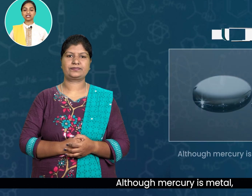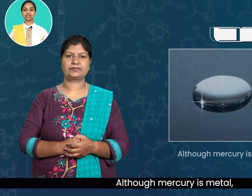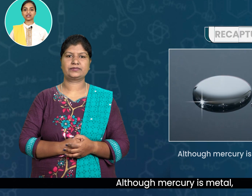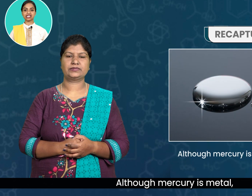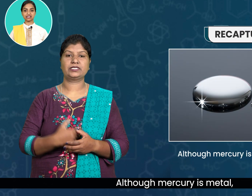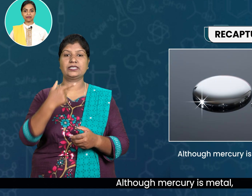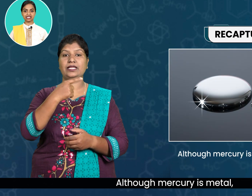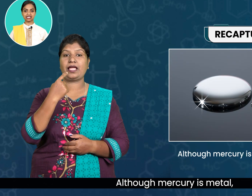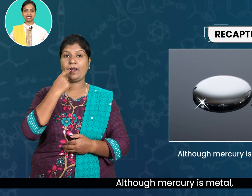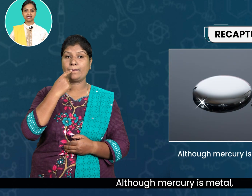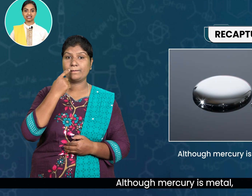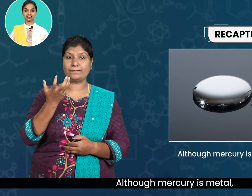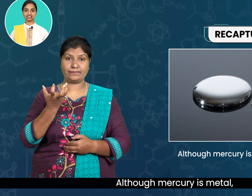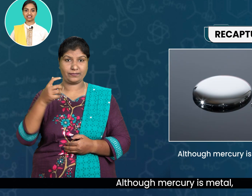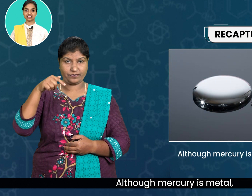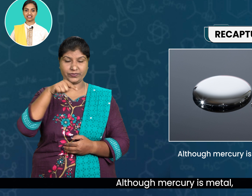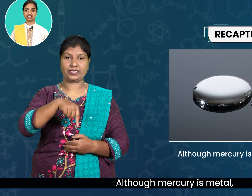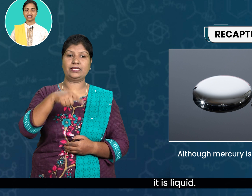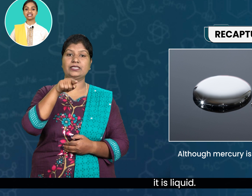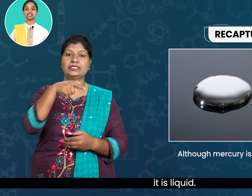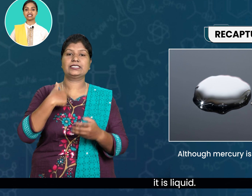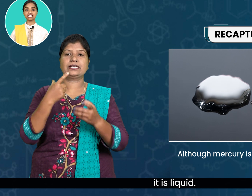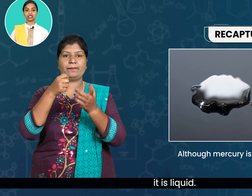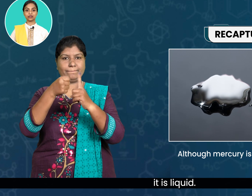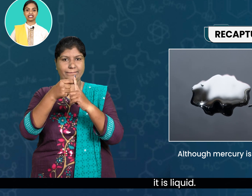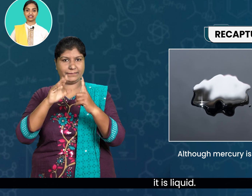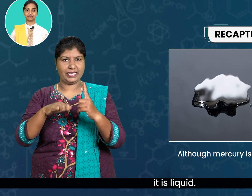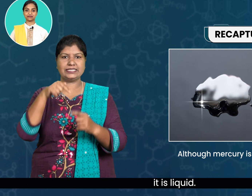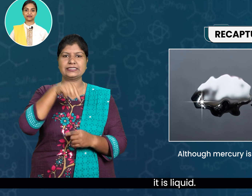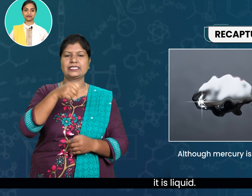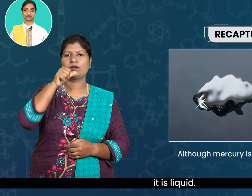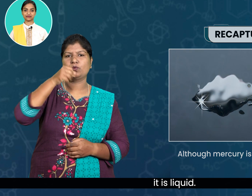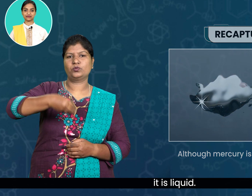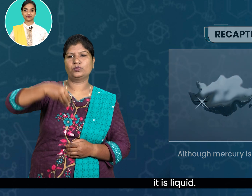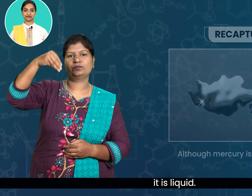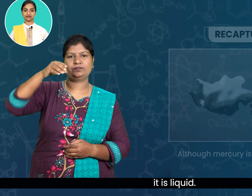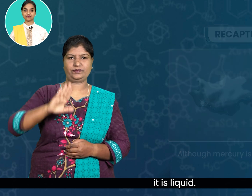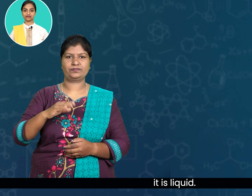Although mercury is metal, it is liquid.